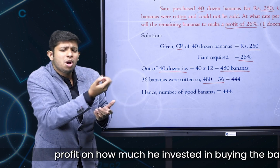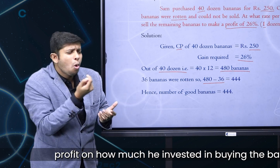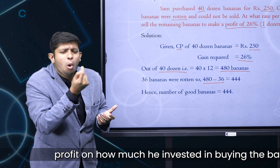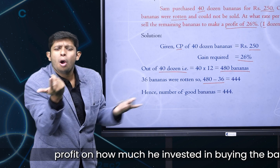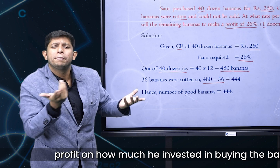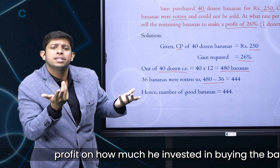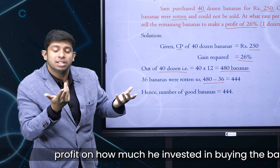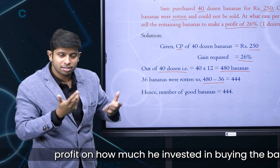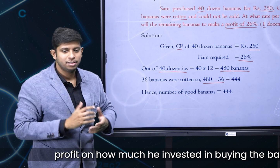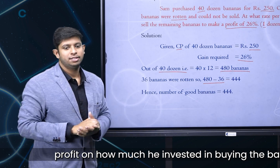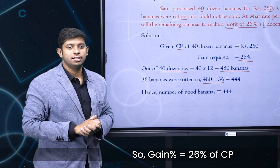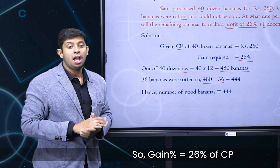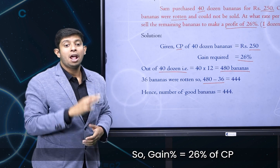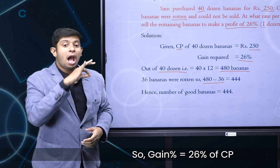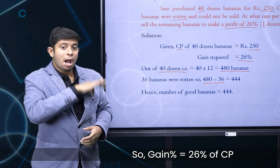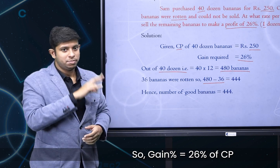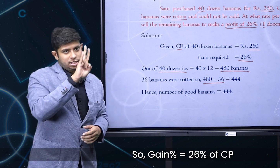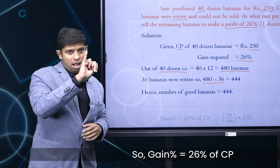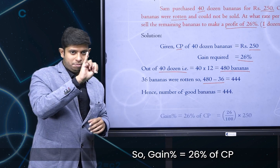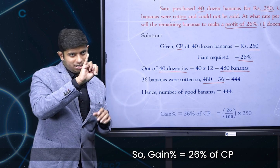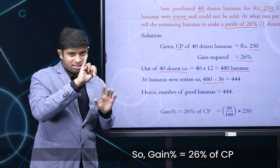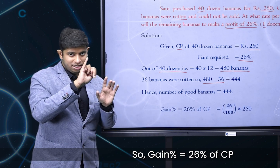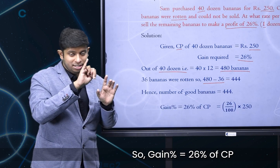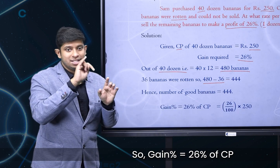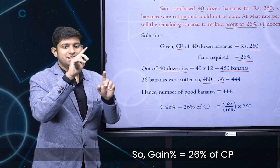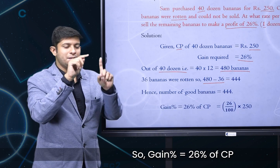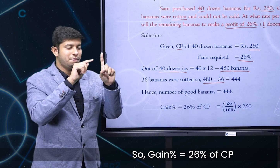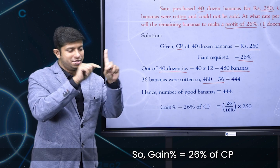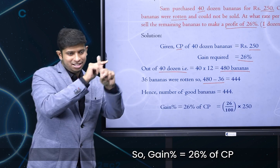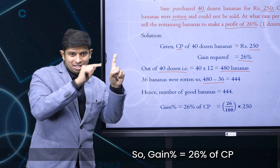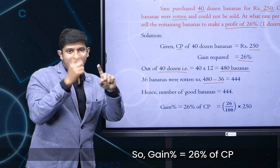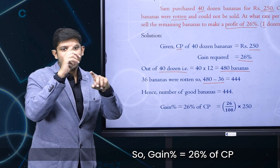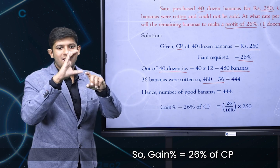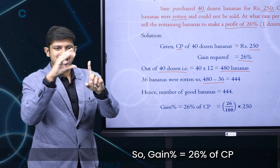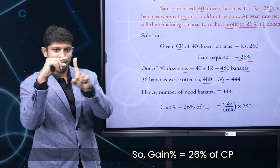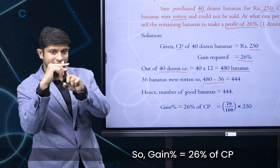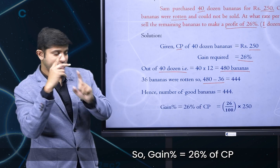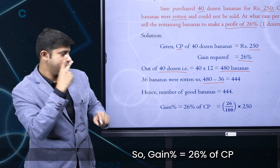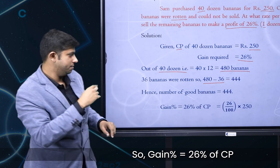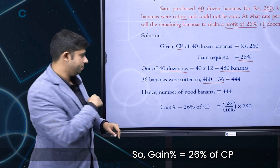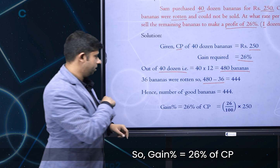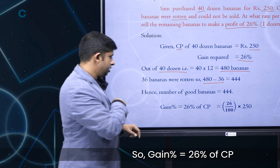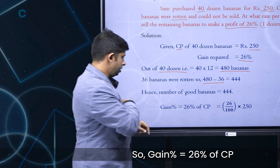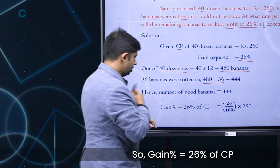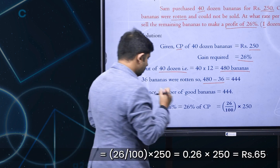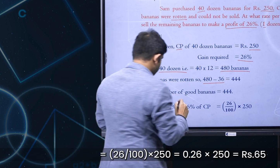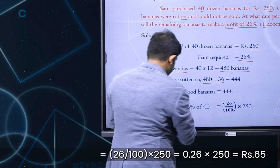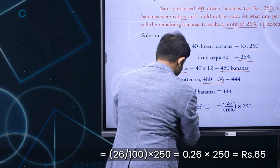bananas. So, gain percent equals to 26% of cost price equals